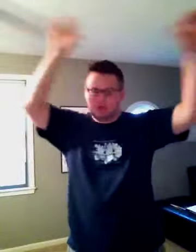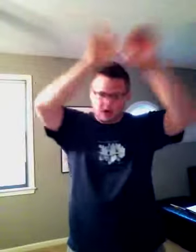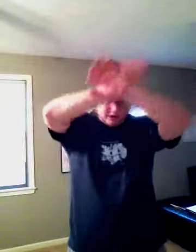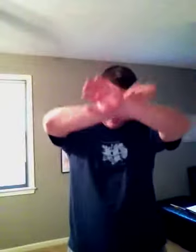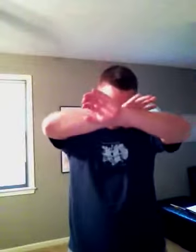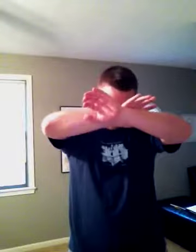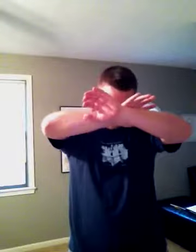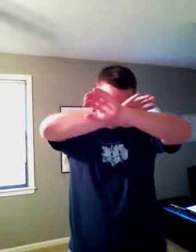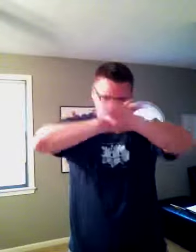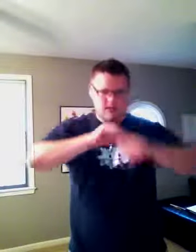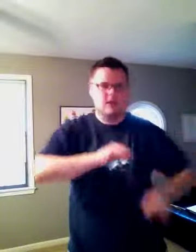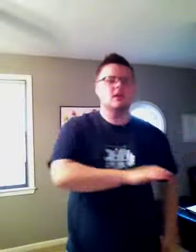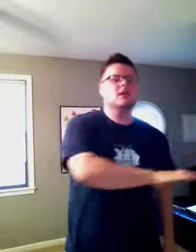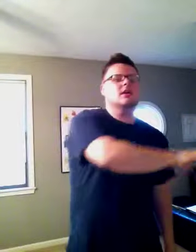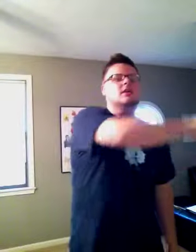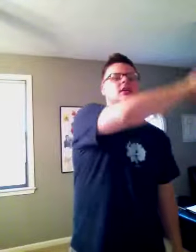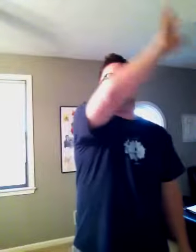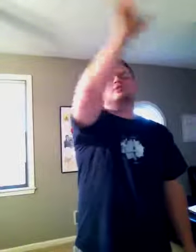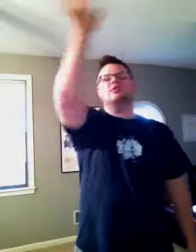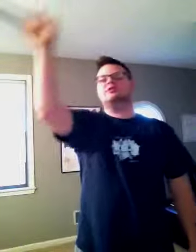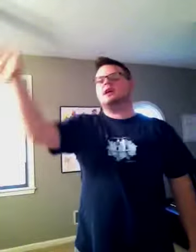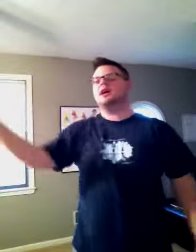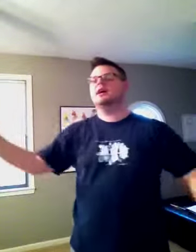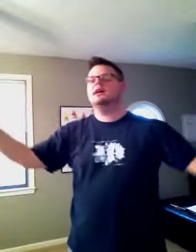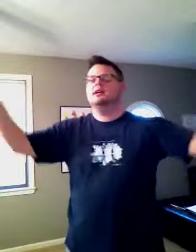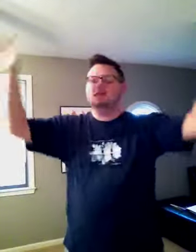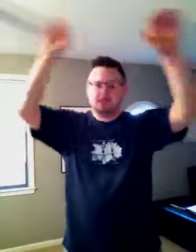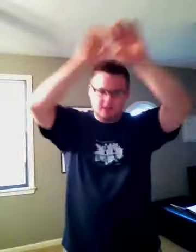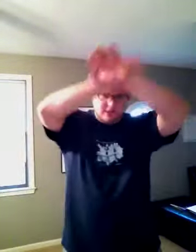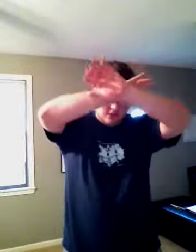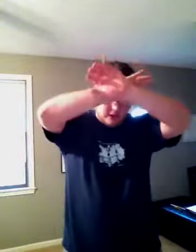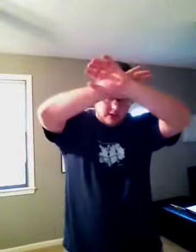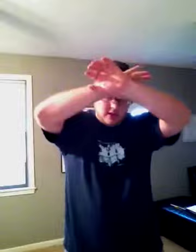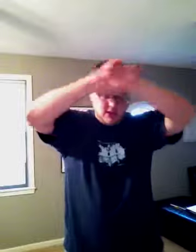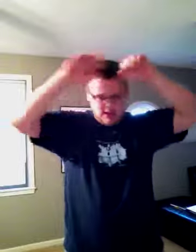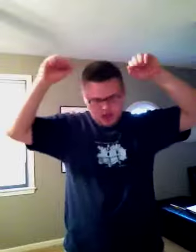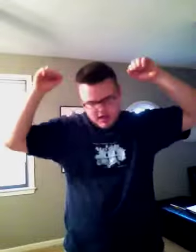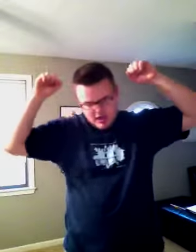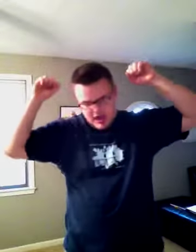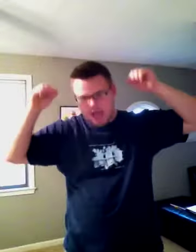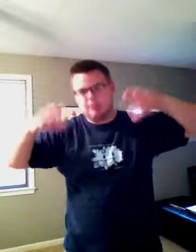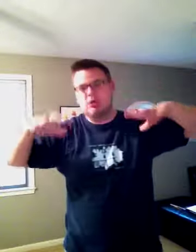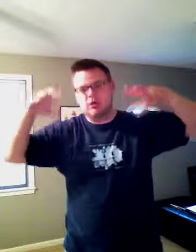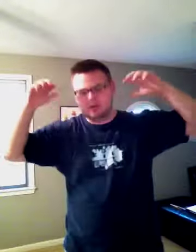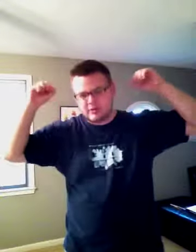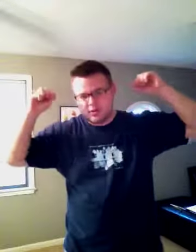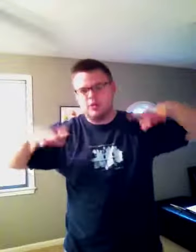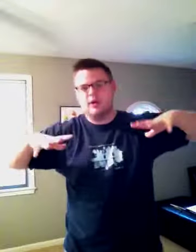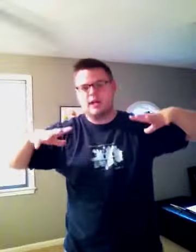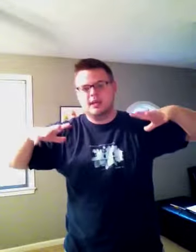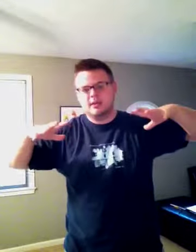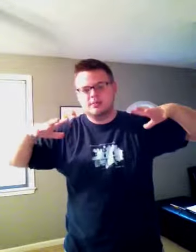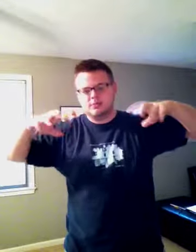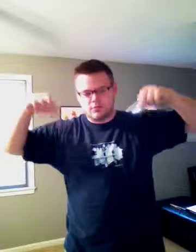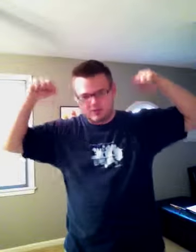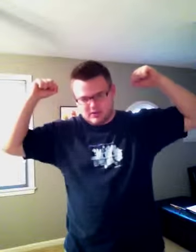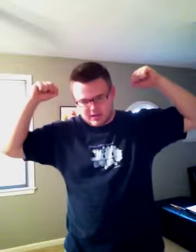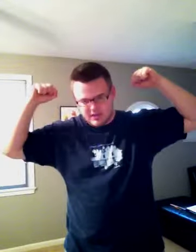dark, and if your sky is dark and pours the rain, you're just going to take